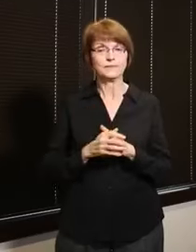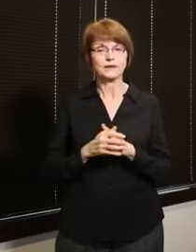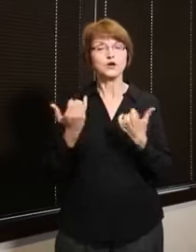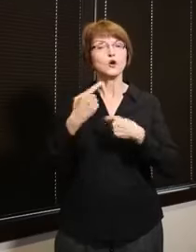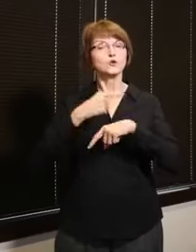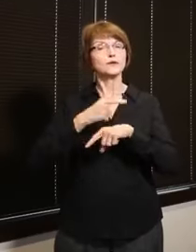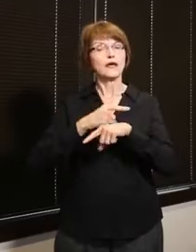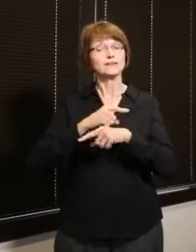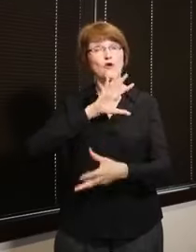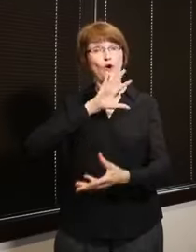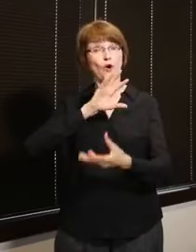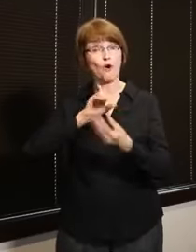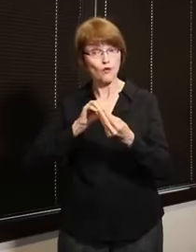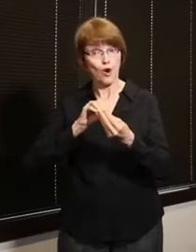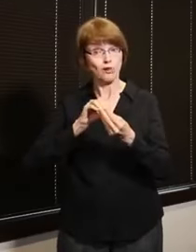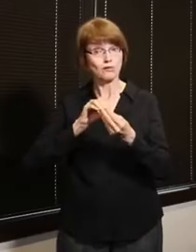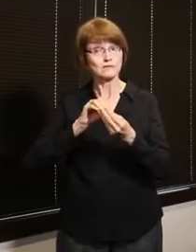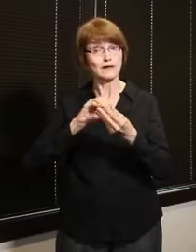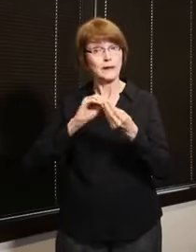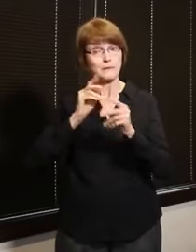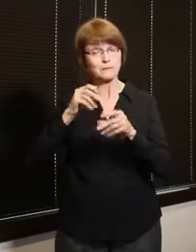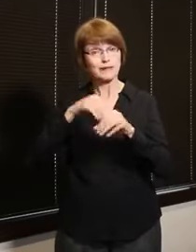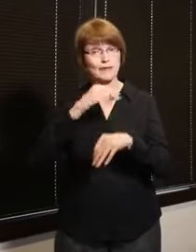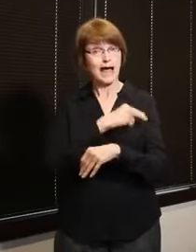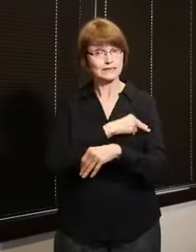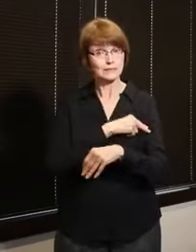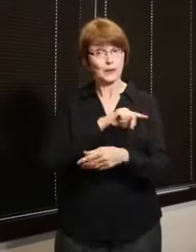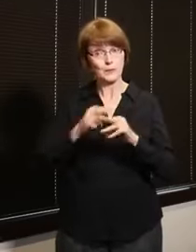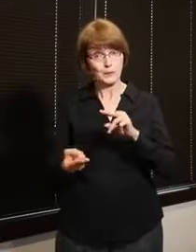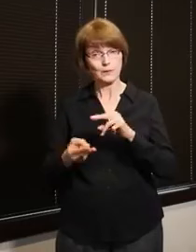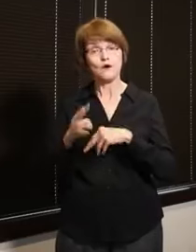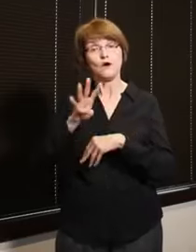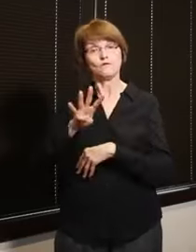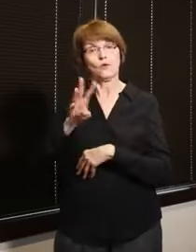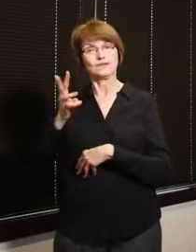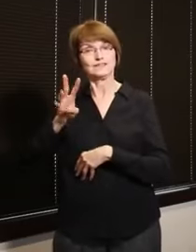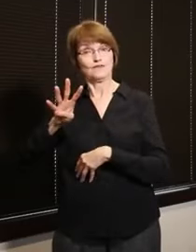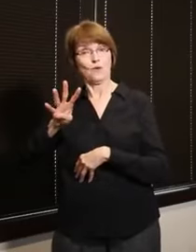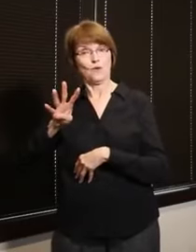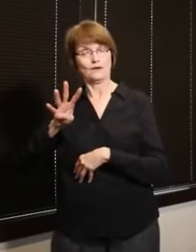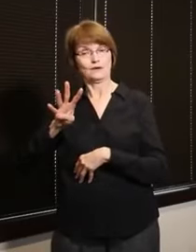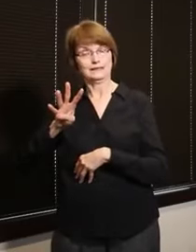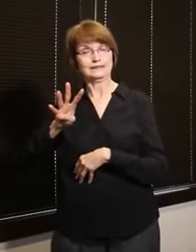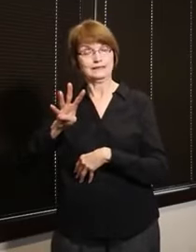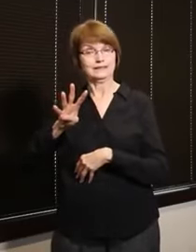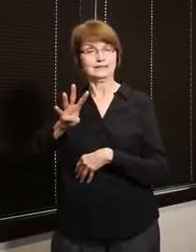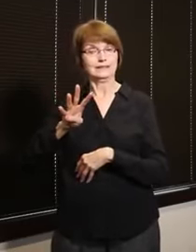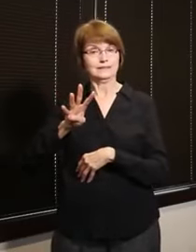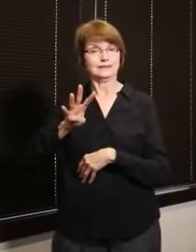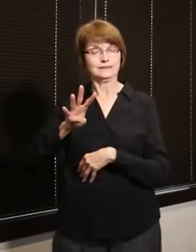Today's overall hospital census also fell. Today it's at 464, which is down from